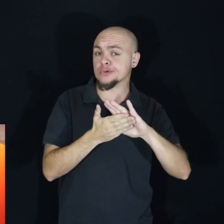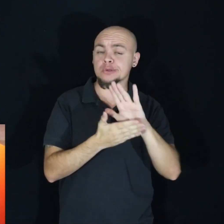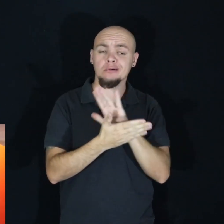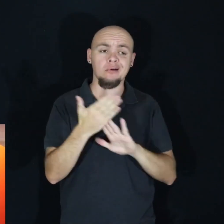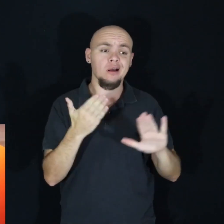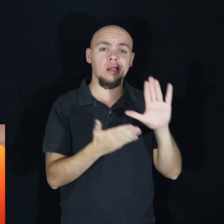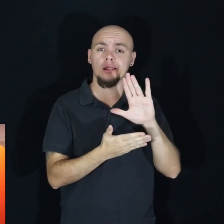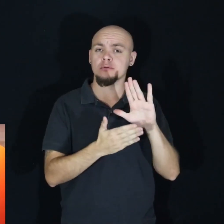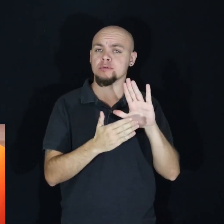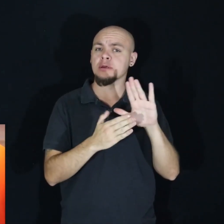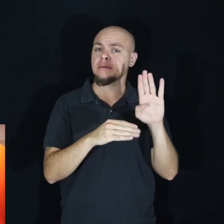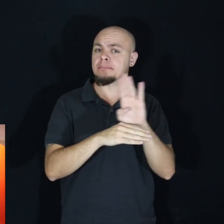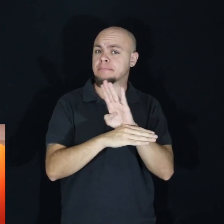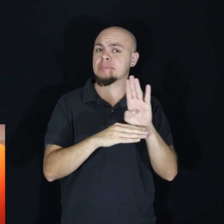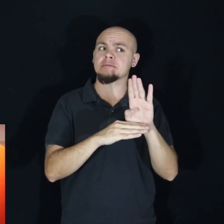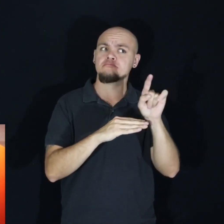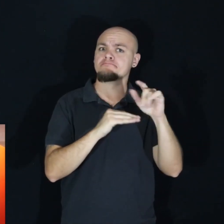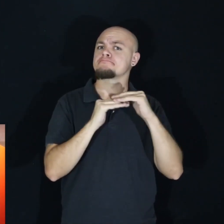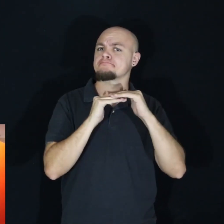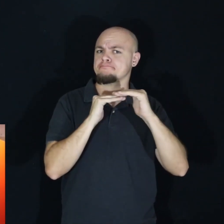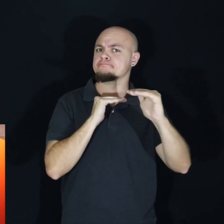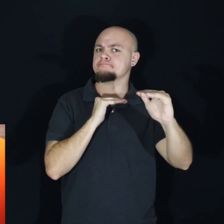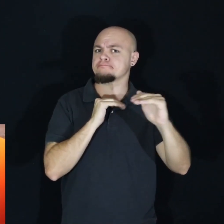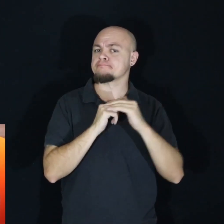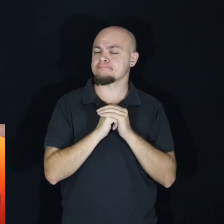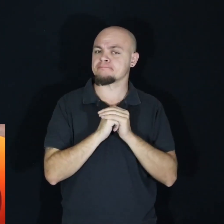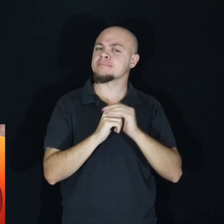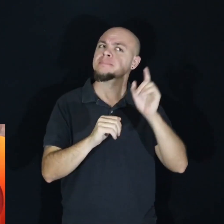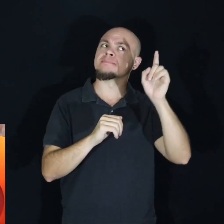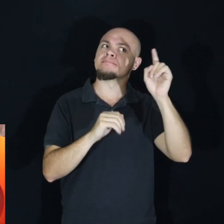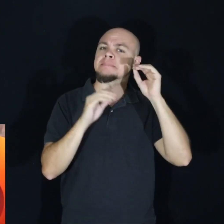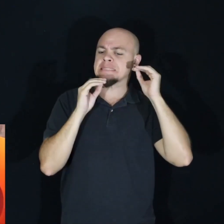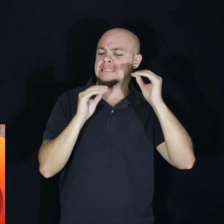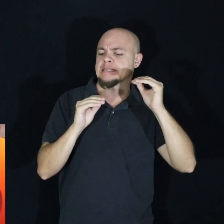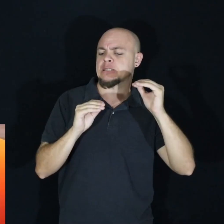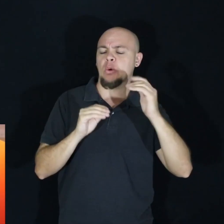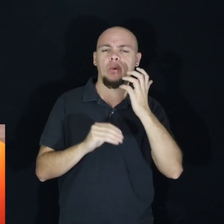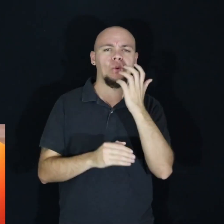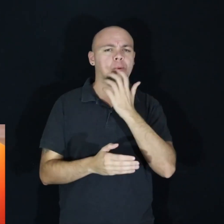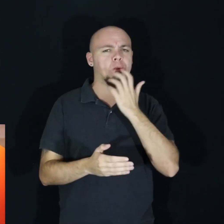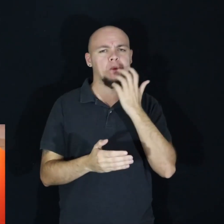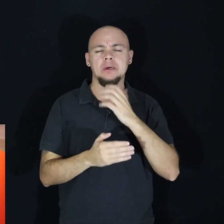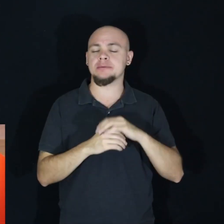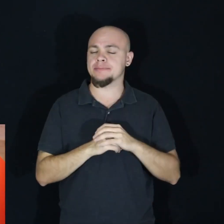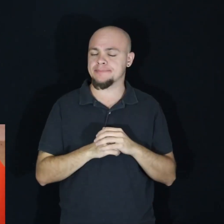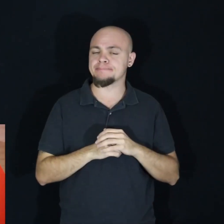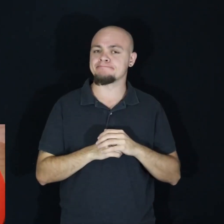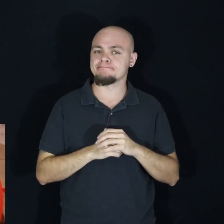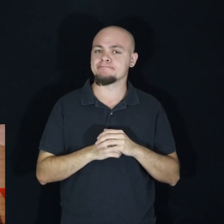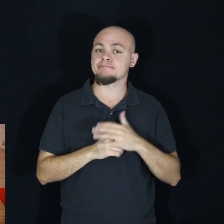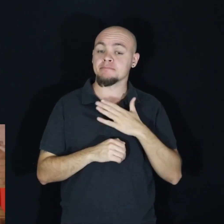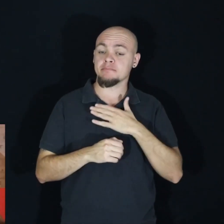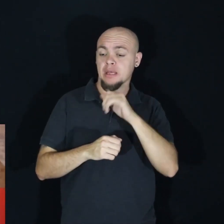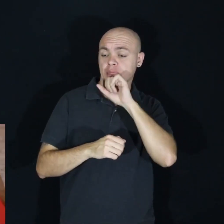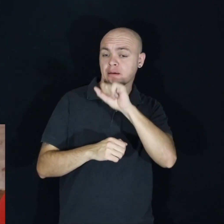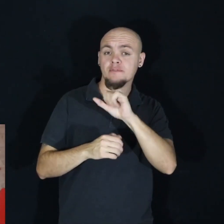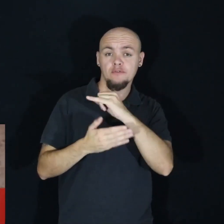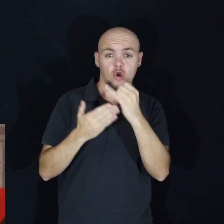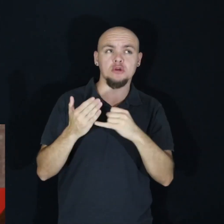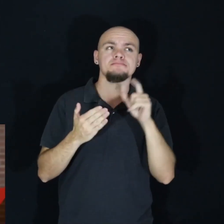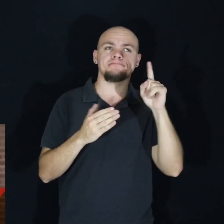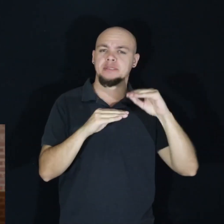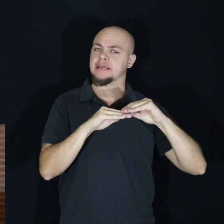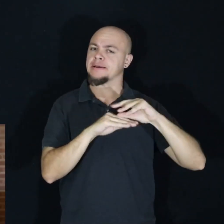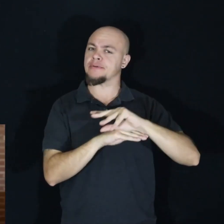even a stable business at a time. He's always taught me so much. My father shaped my love for art, my outlook